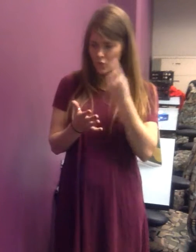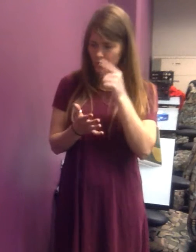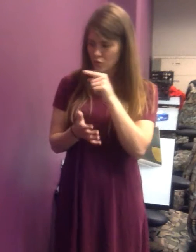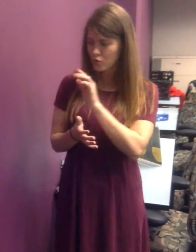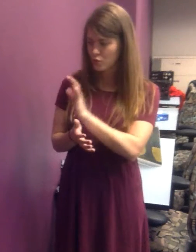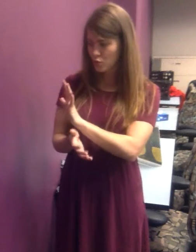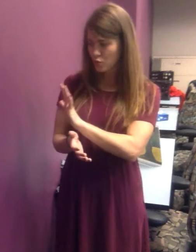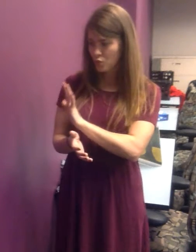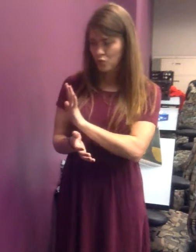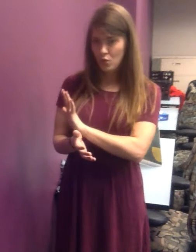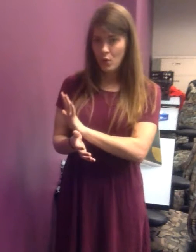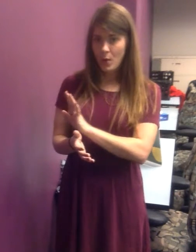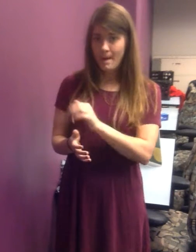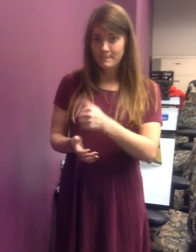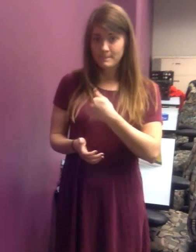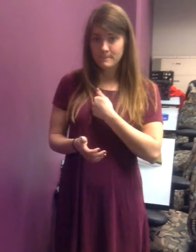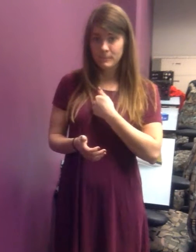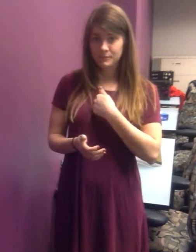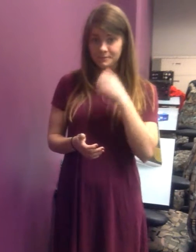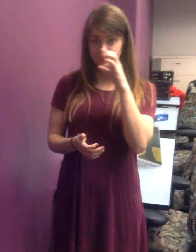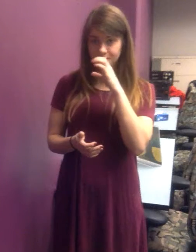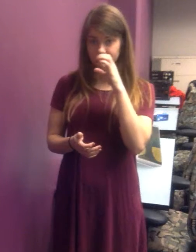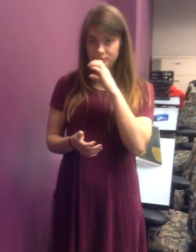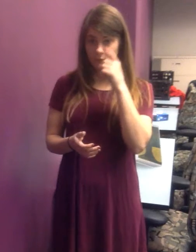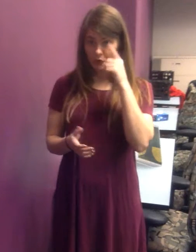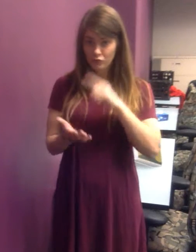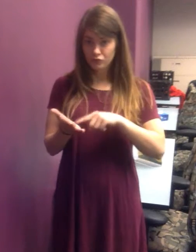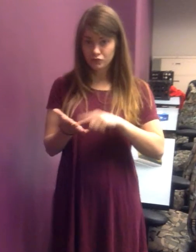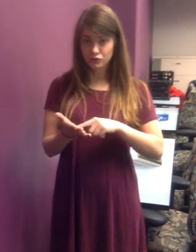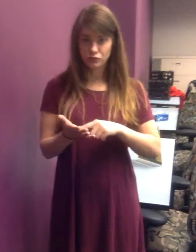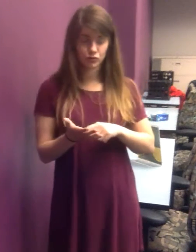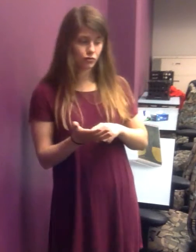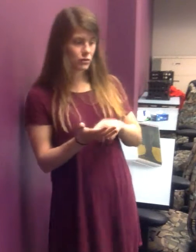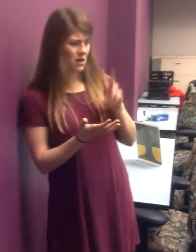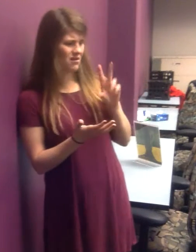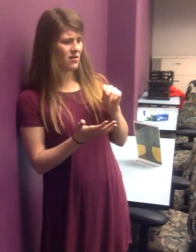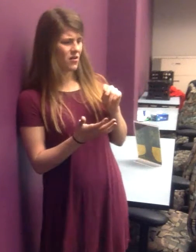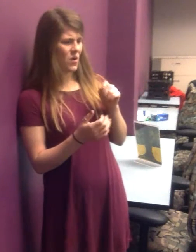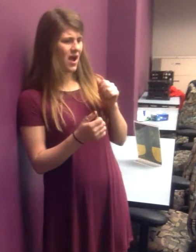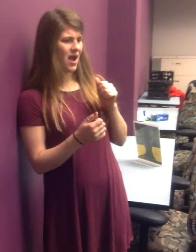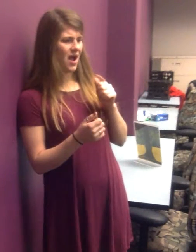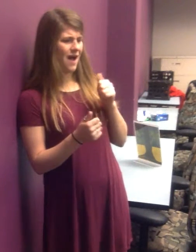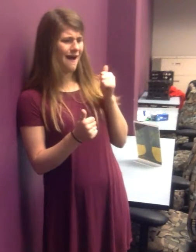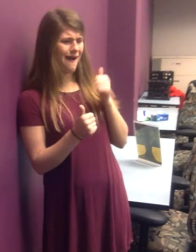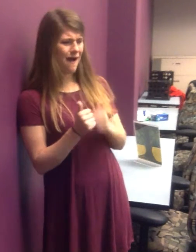single professor, when invited to write a submitted chapter for an edited volume to be published by an academic